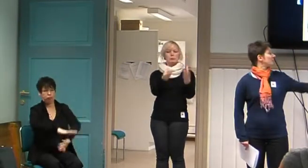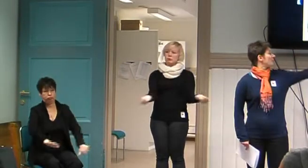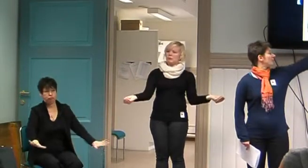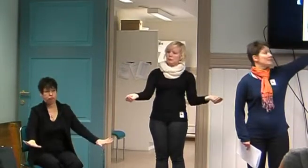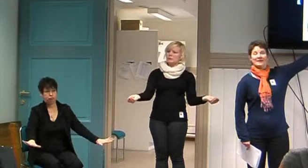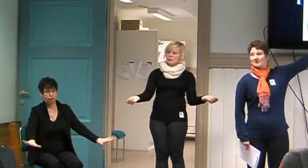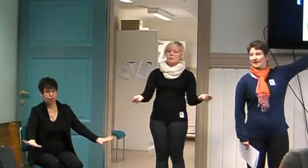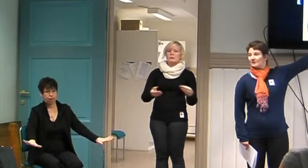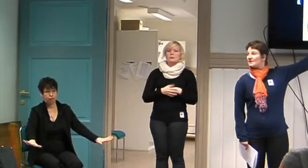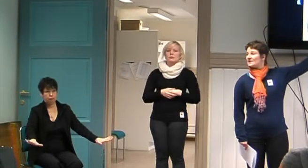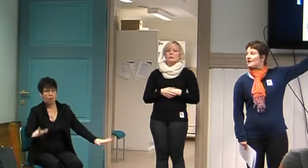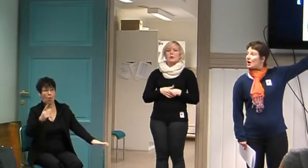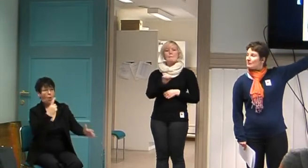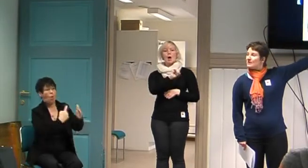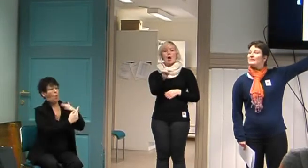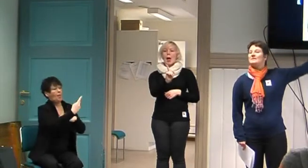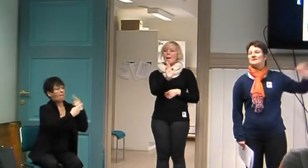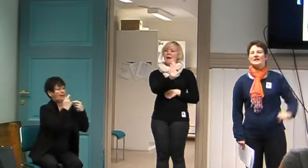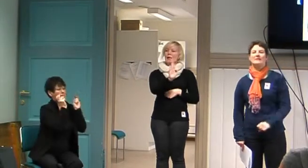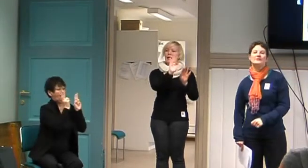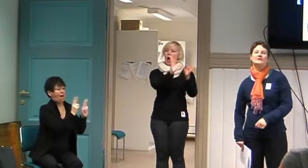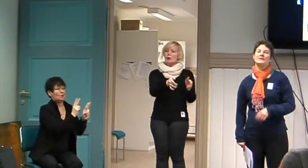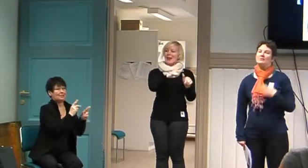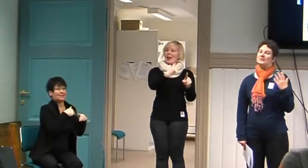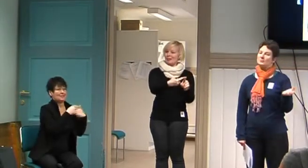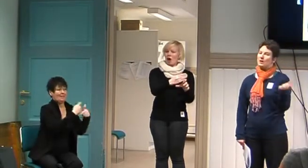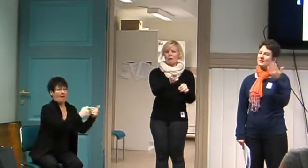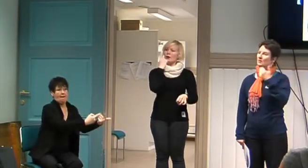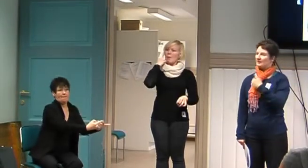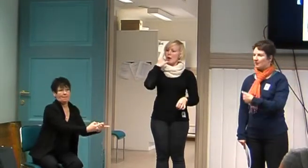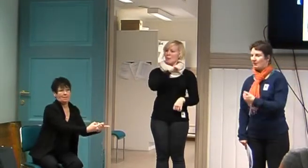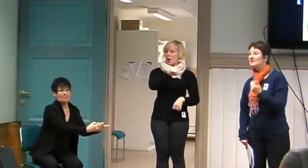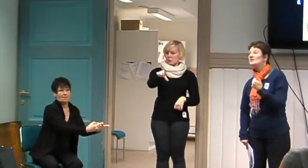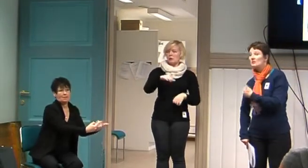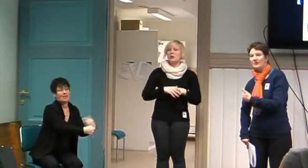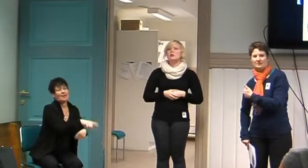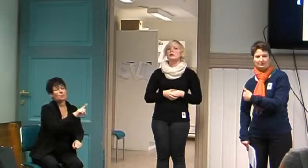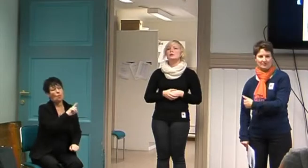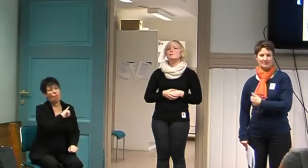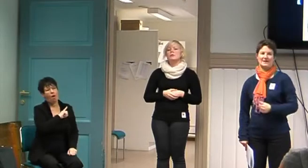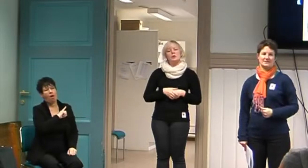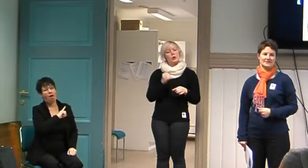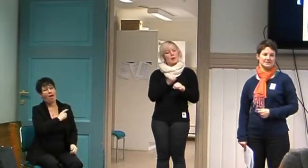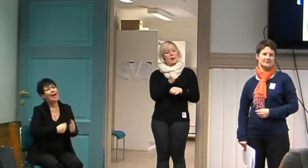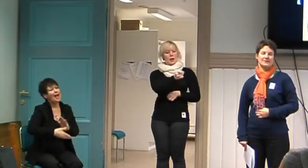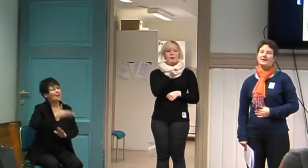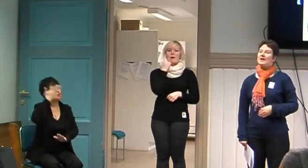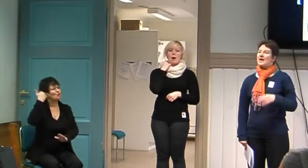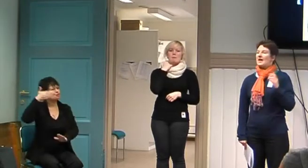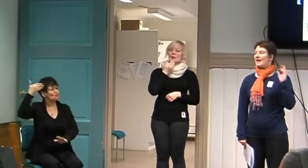apart from the banqueting house. That's the only bit that's left, which is why it's one of our historic royal